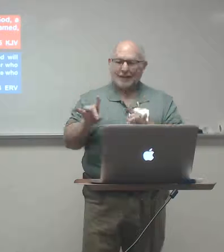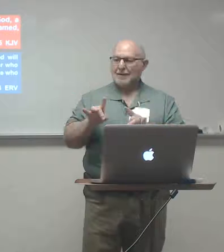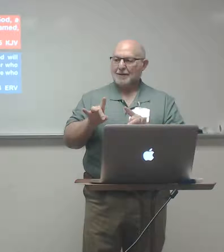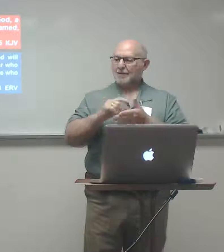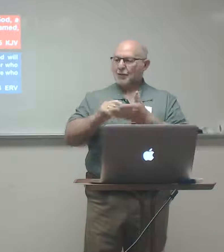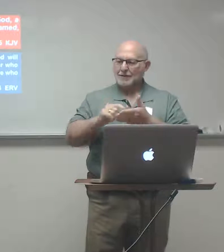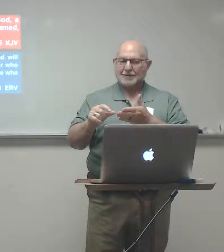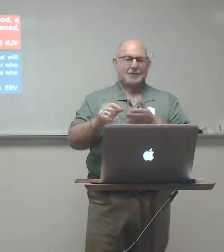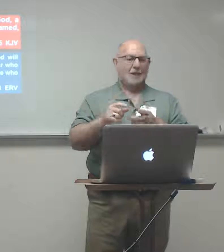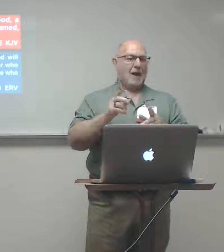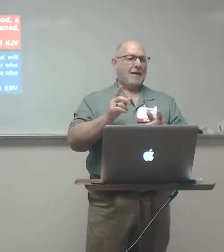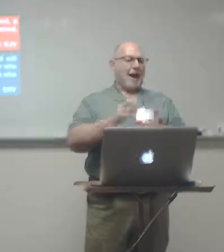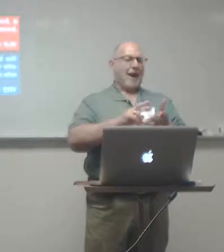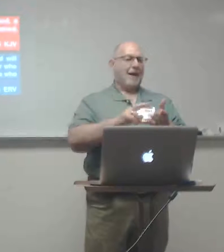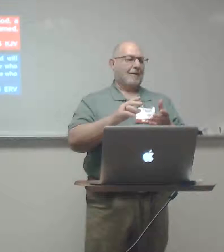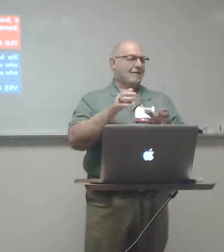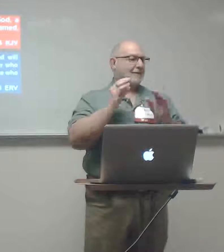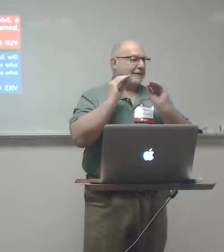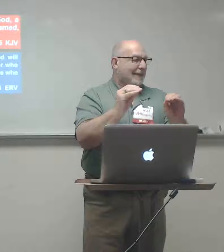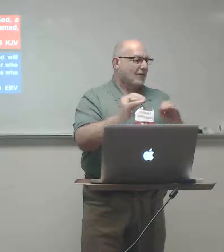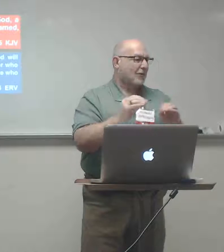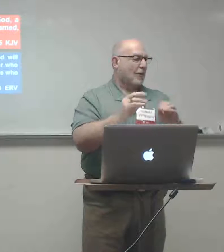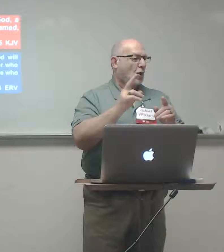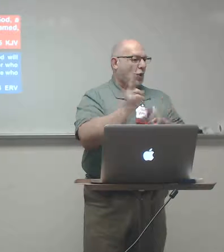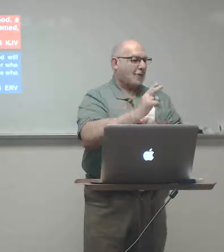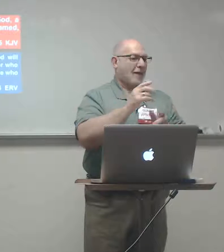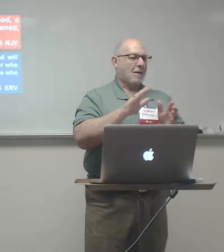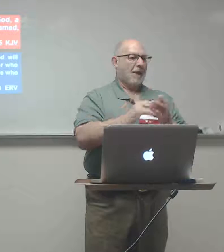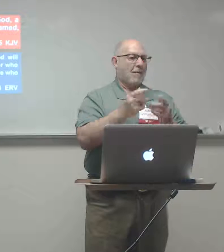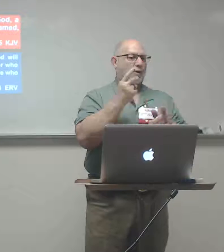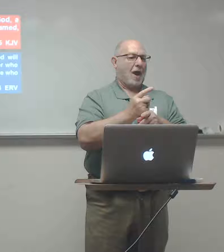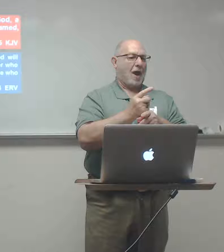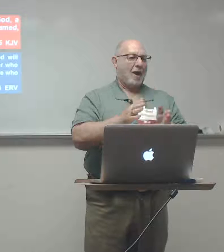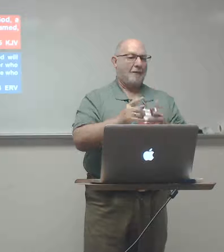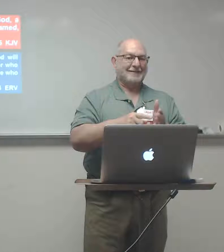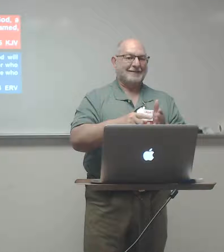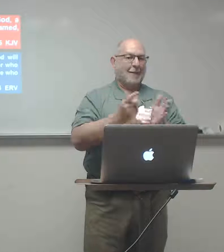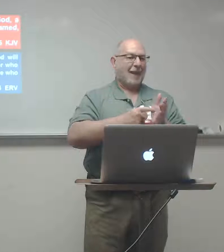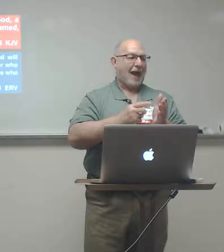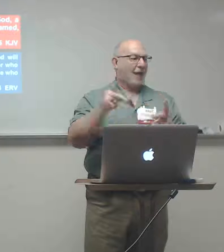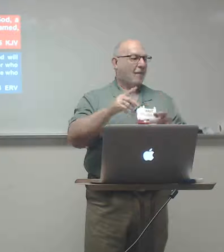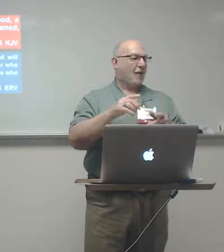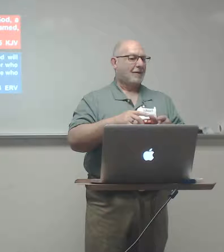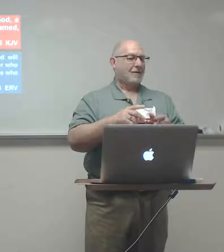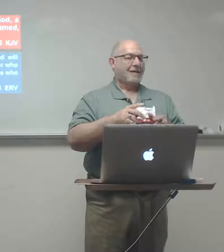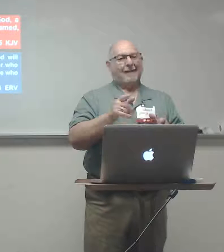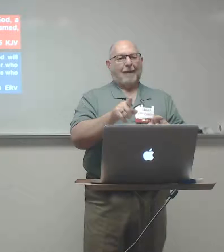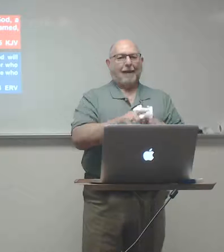choosing verses and teach using the Bible the right way. People like